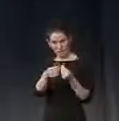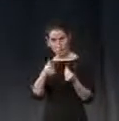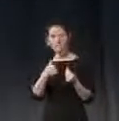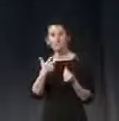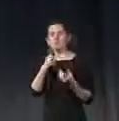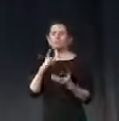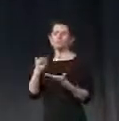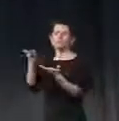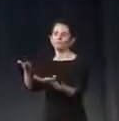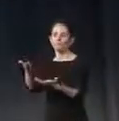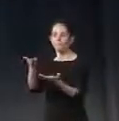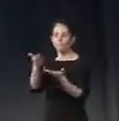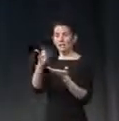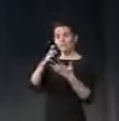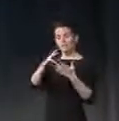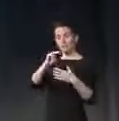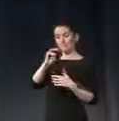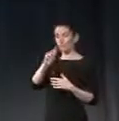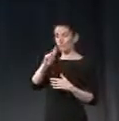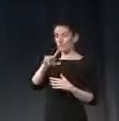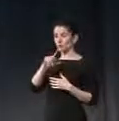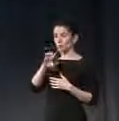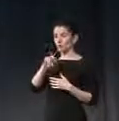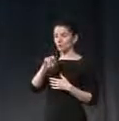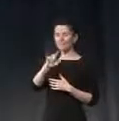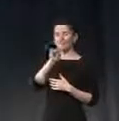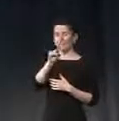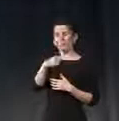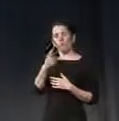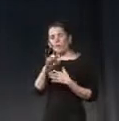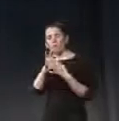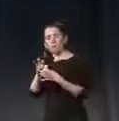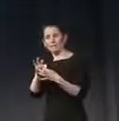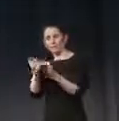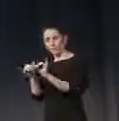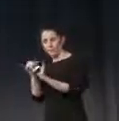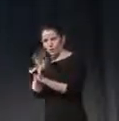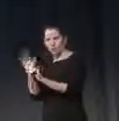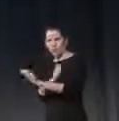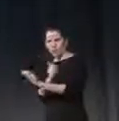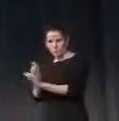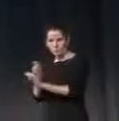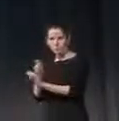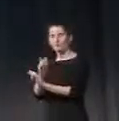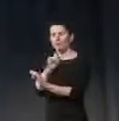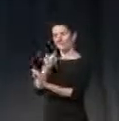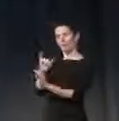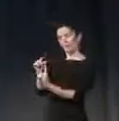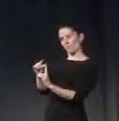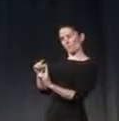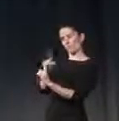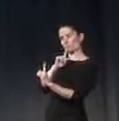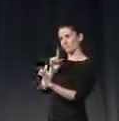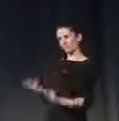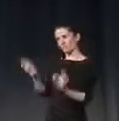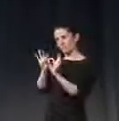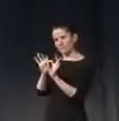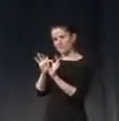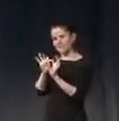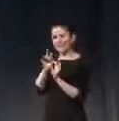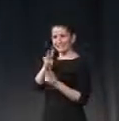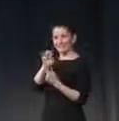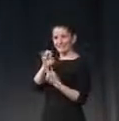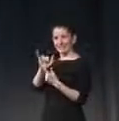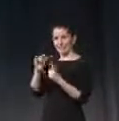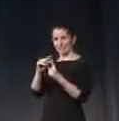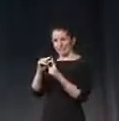music to engineering, but a keyword, following, of course, Raymond Williams. Keywords, he writes, are the vocabulary we